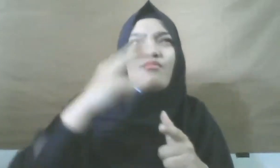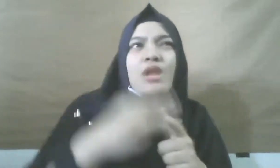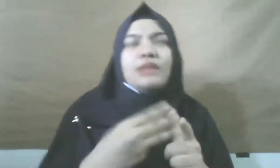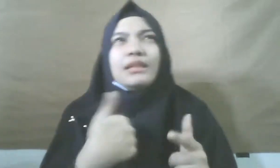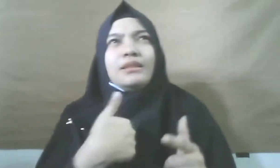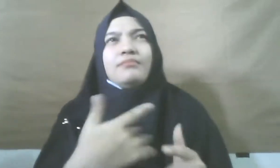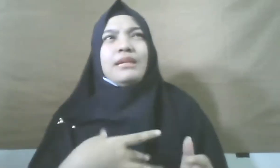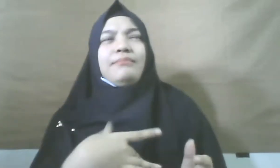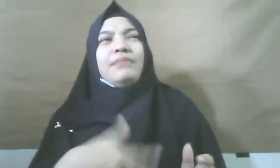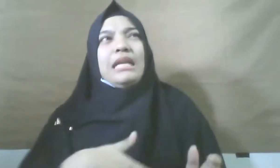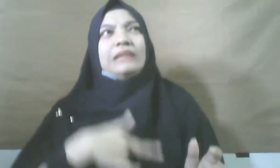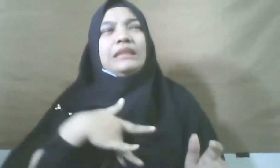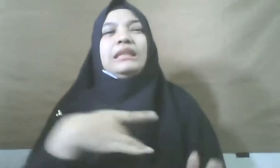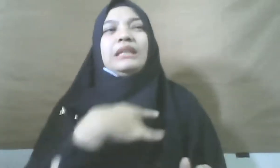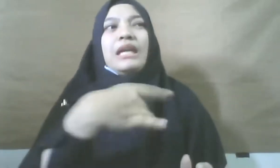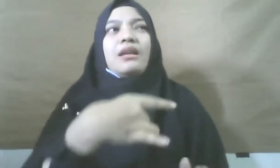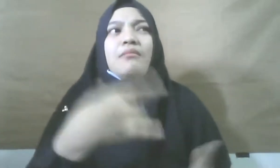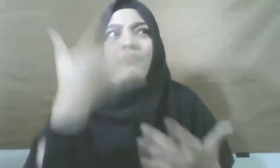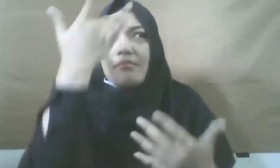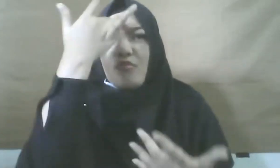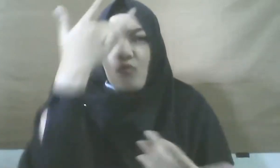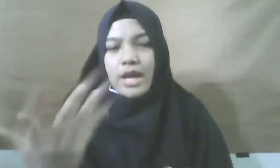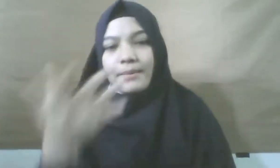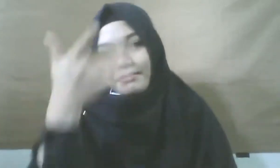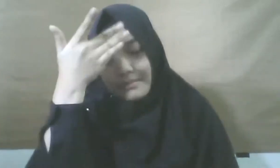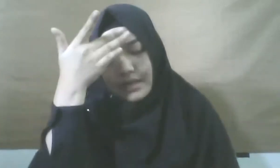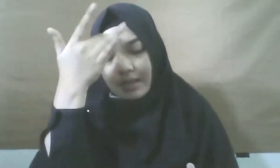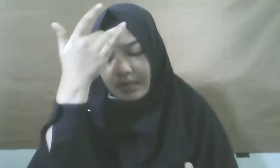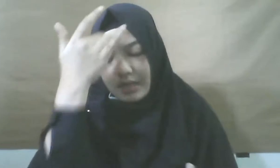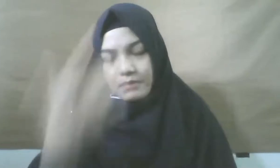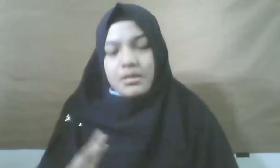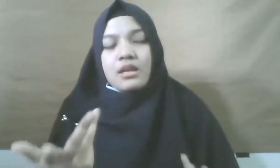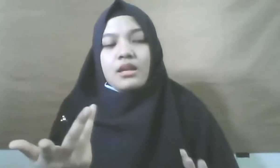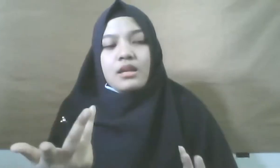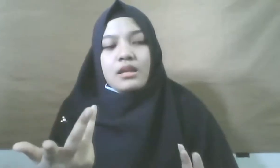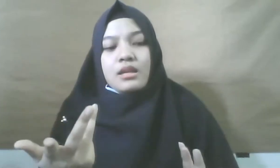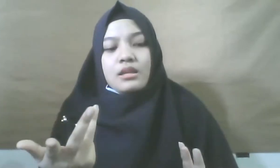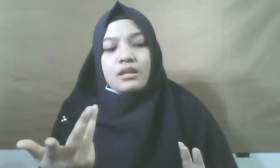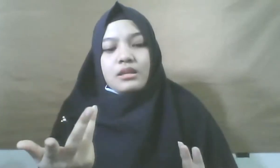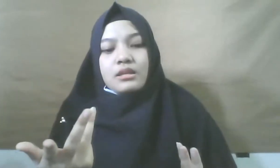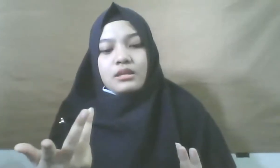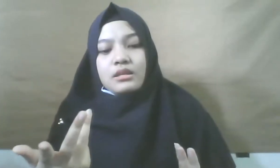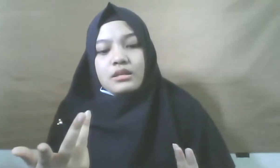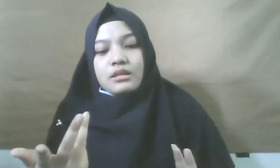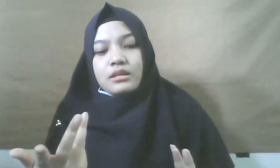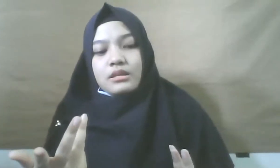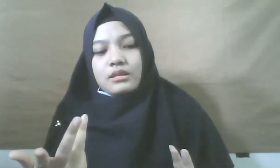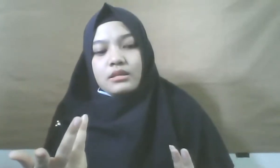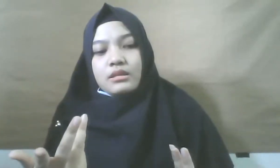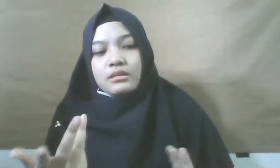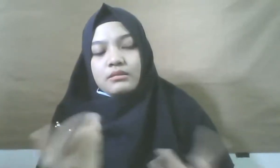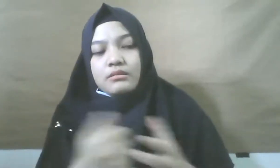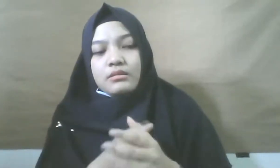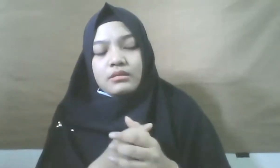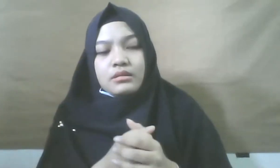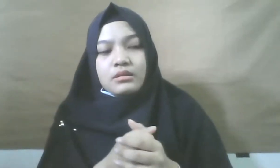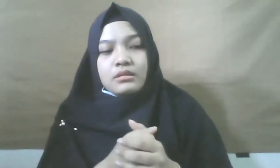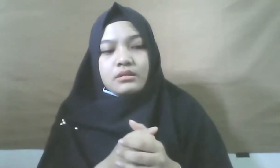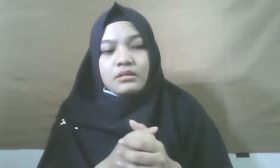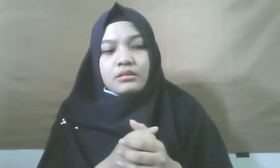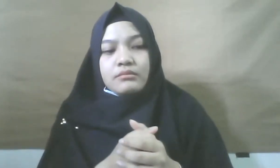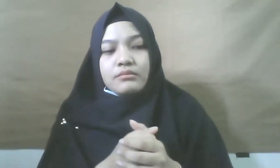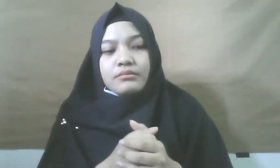Why the transmission of the COVID is big enough for the medical workers? Because if you compare